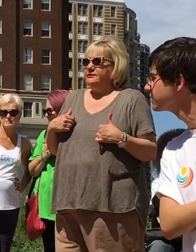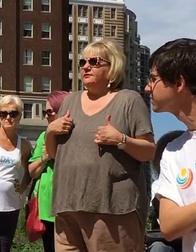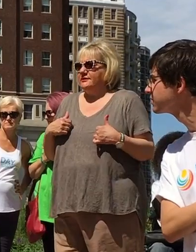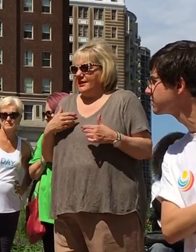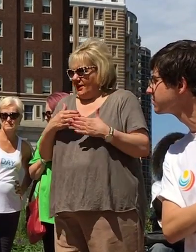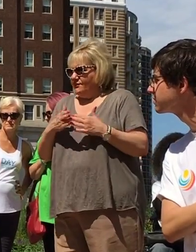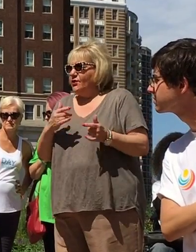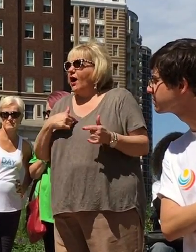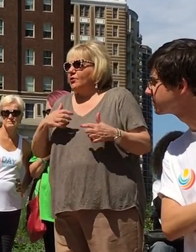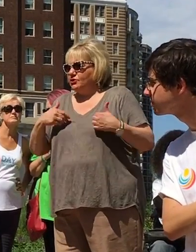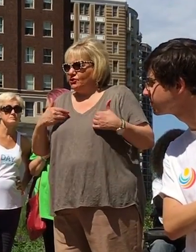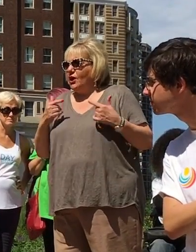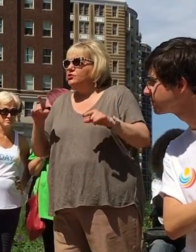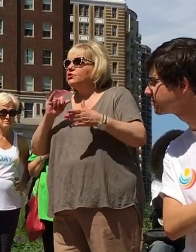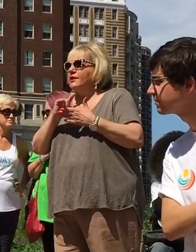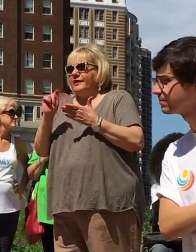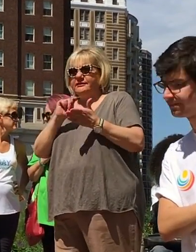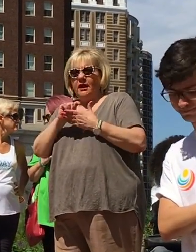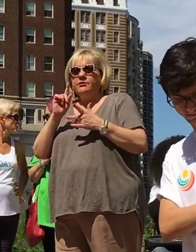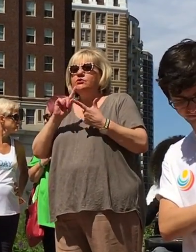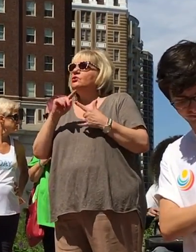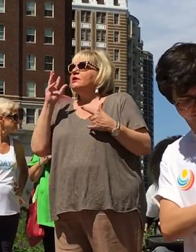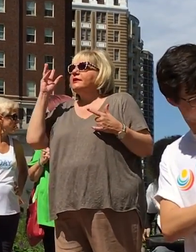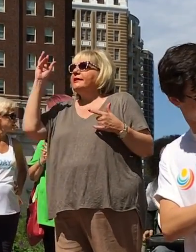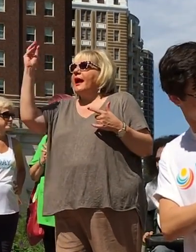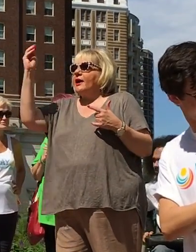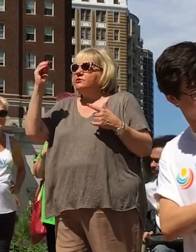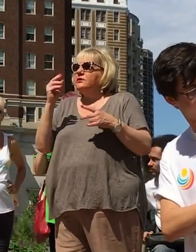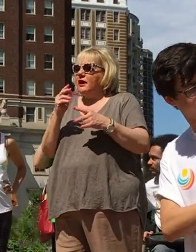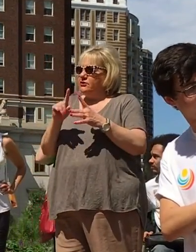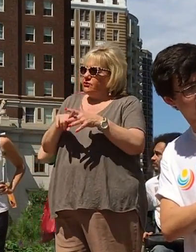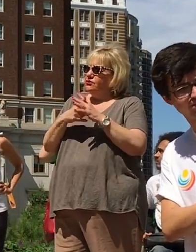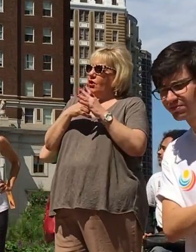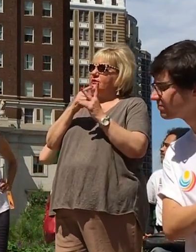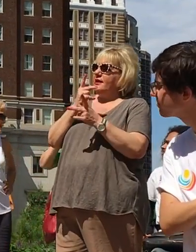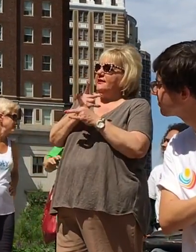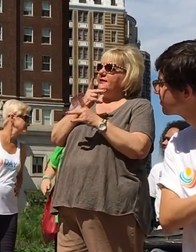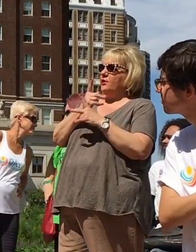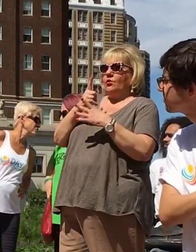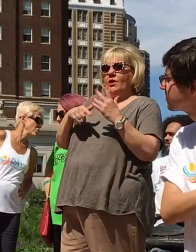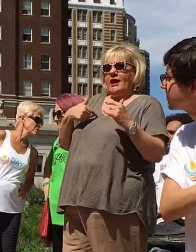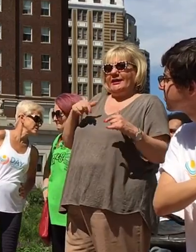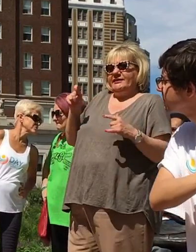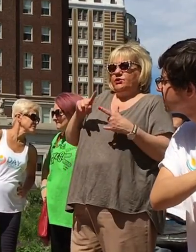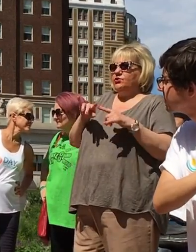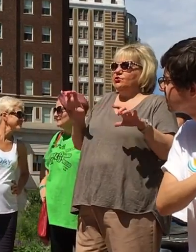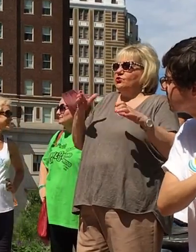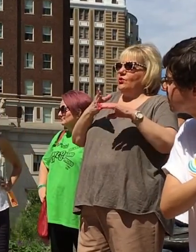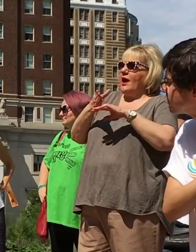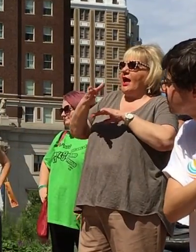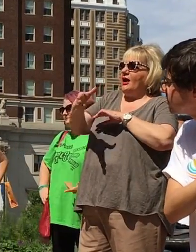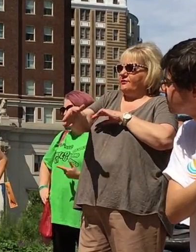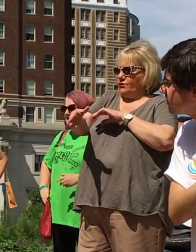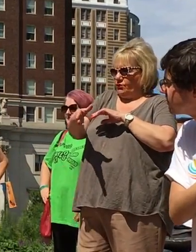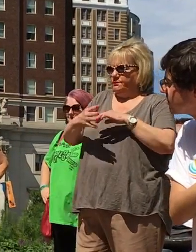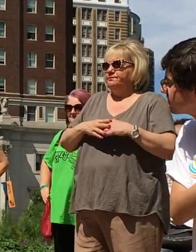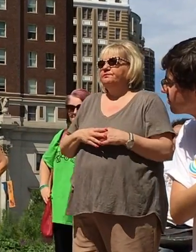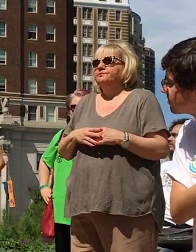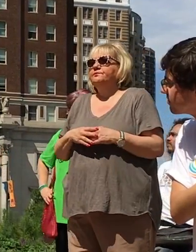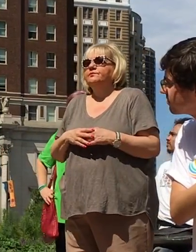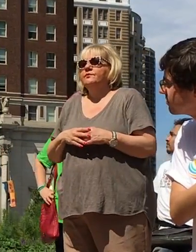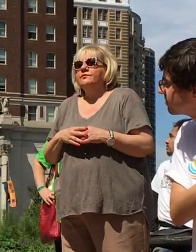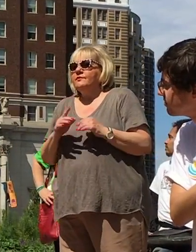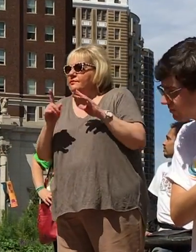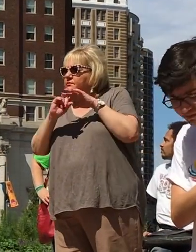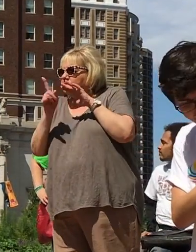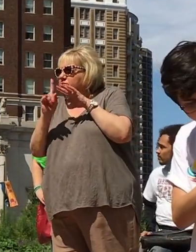in my youth, to get out and start taking care of what I needed to take care of after the storm. Just